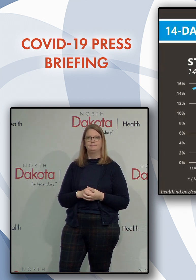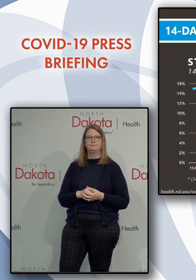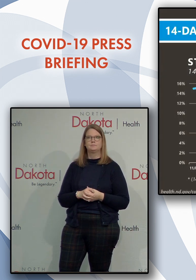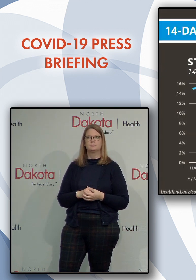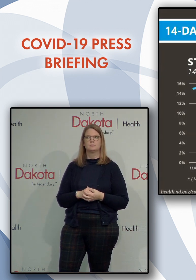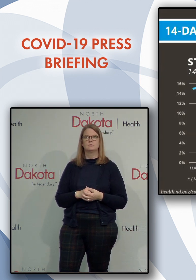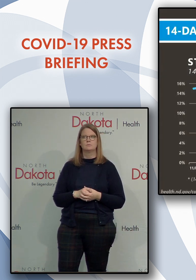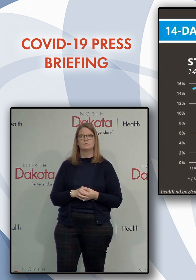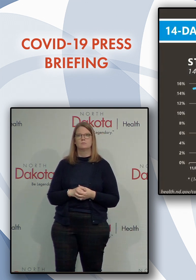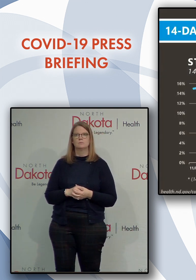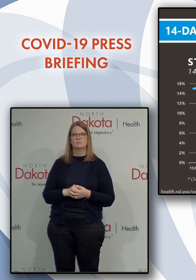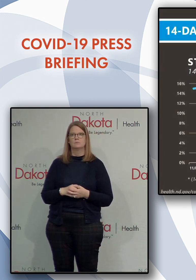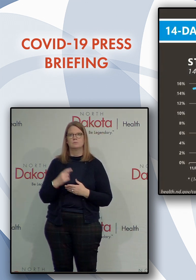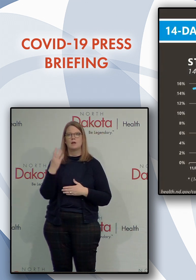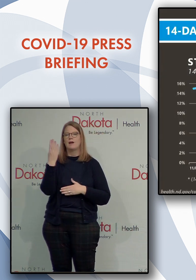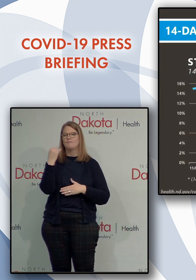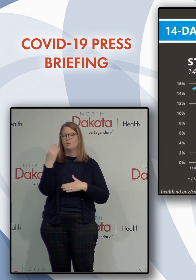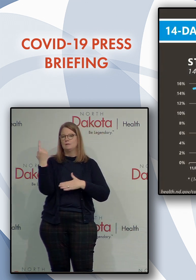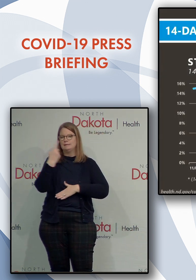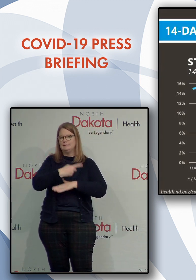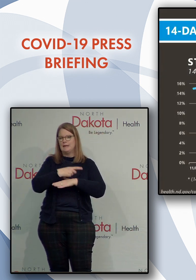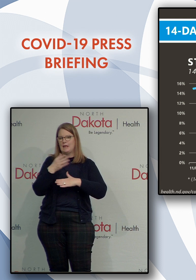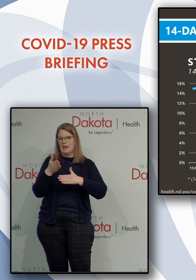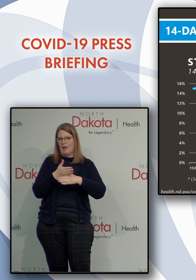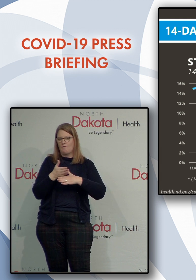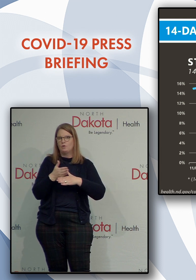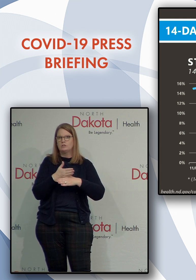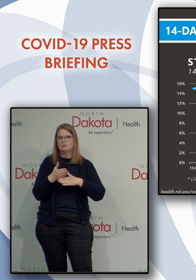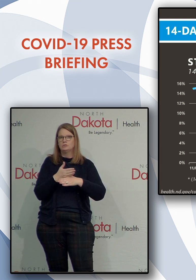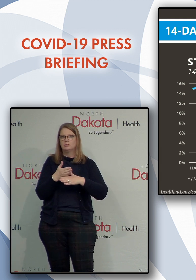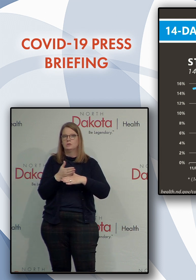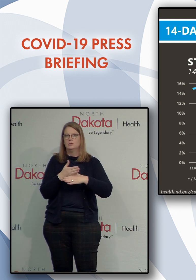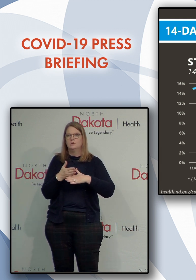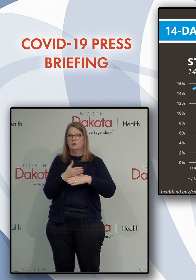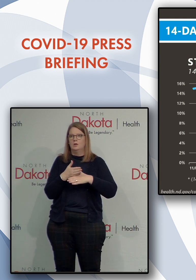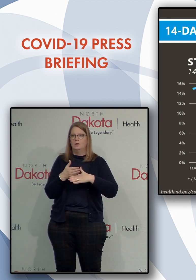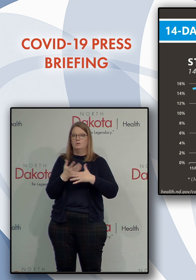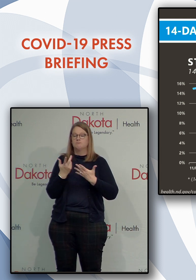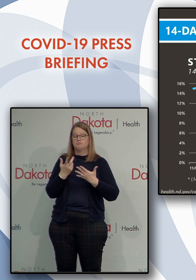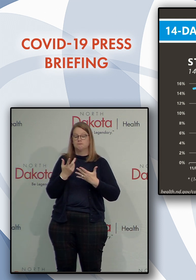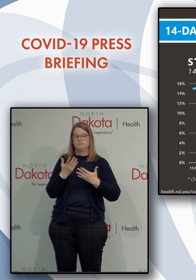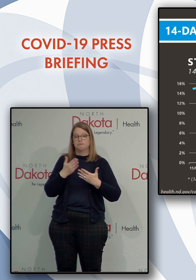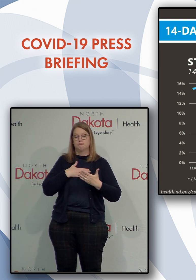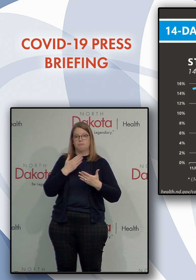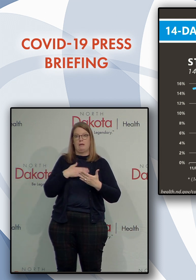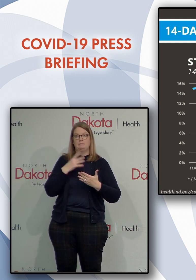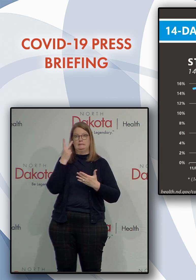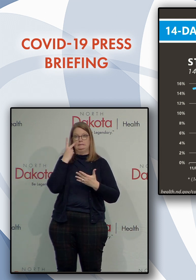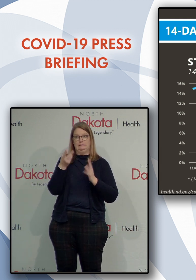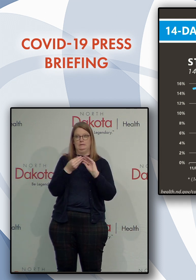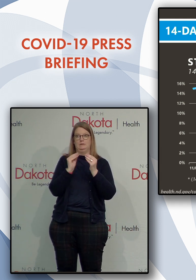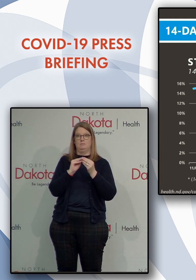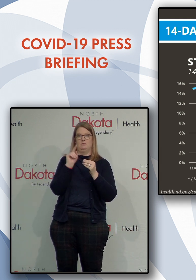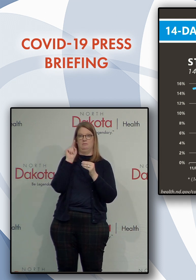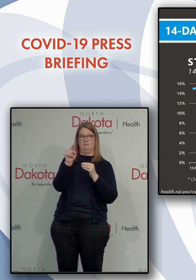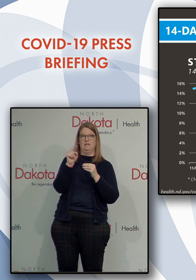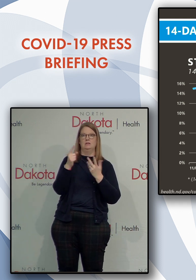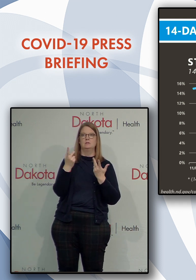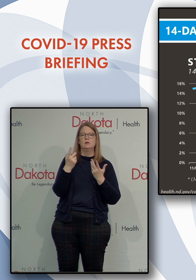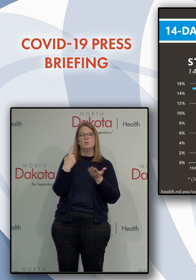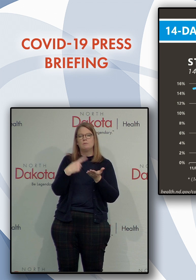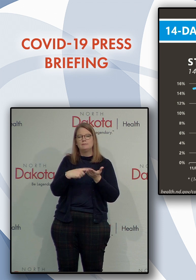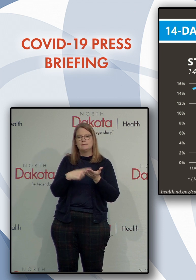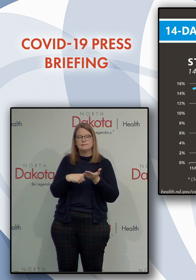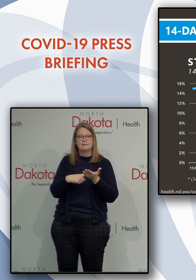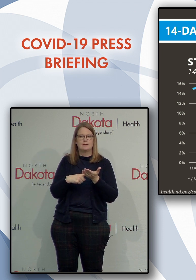When we take a look at our 14-day rolling average, we are pleased to see this number. We've talked a lot about bending the